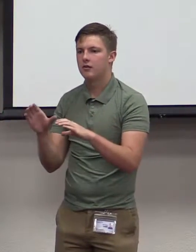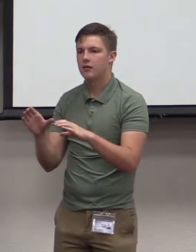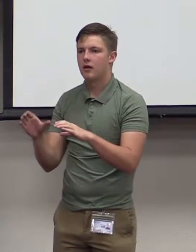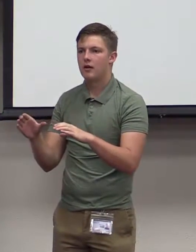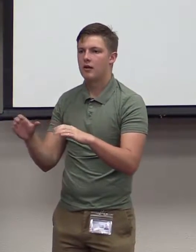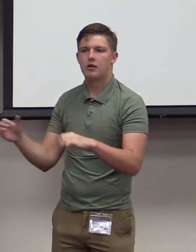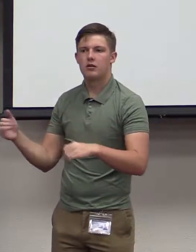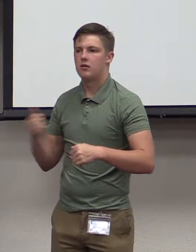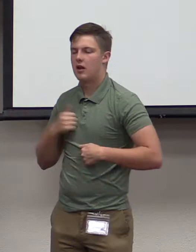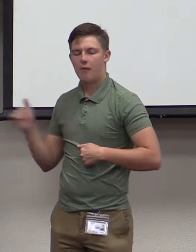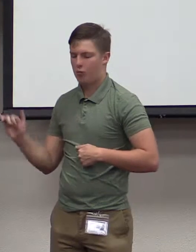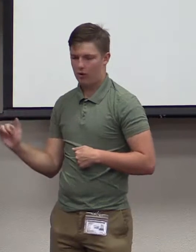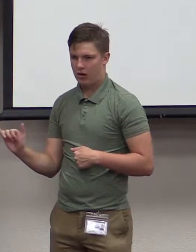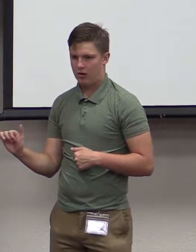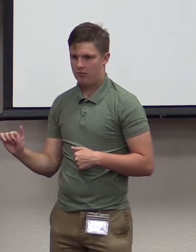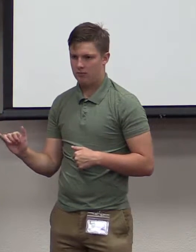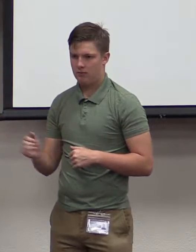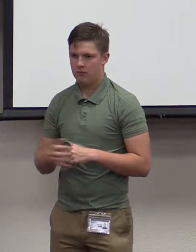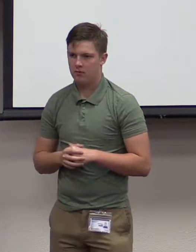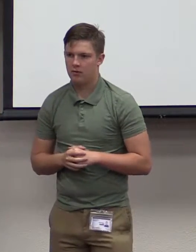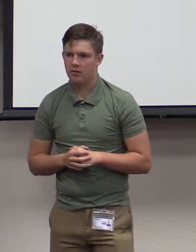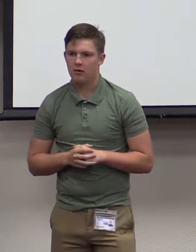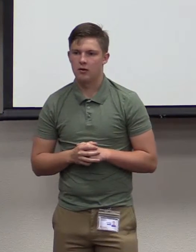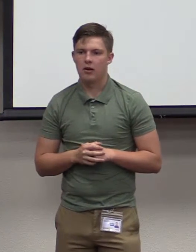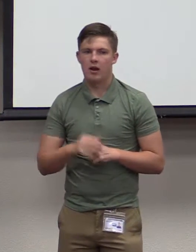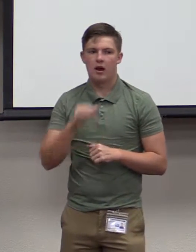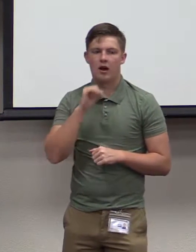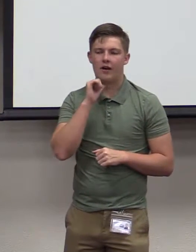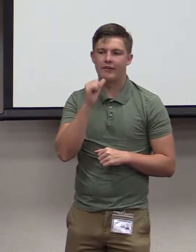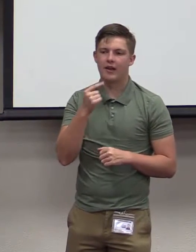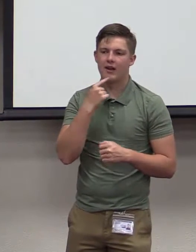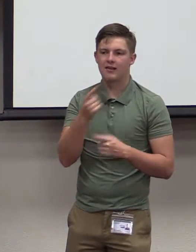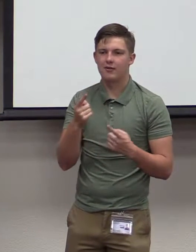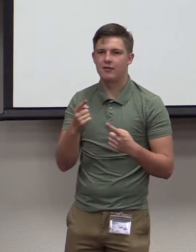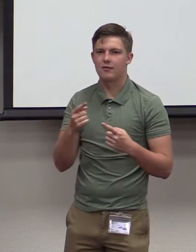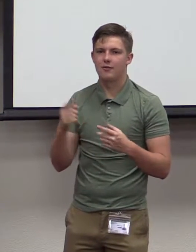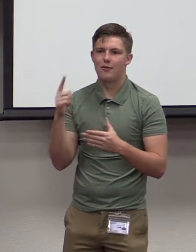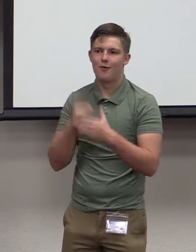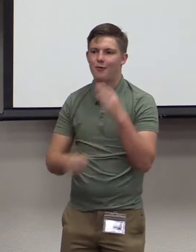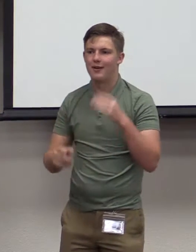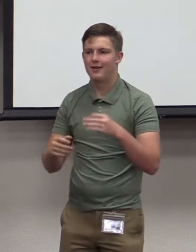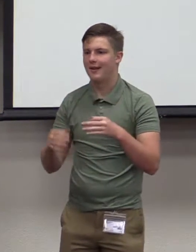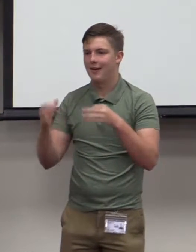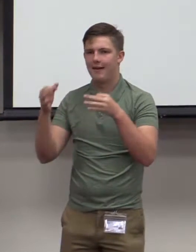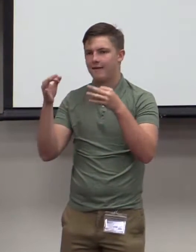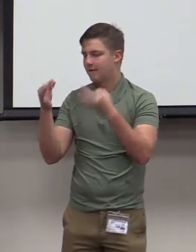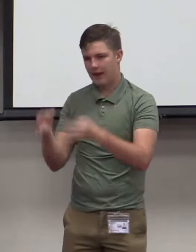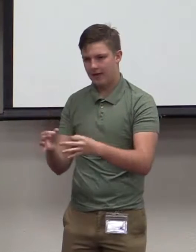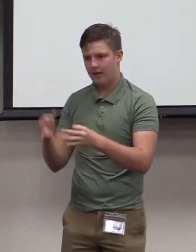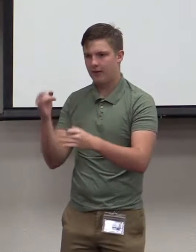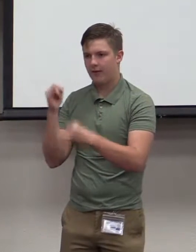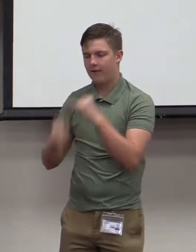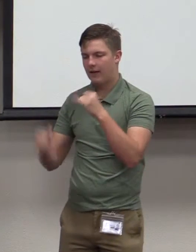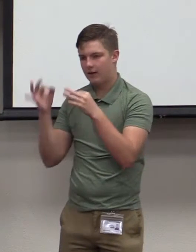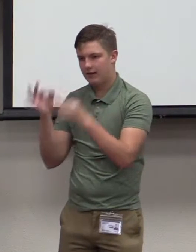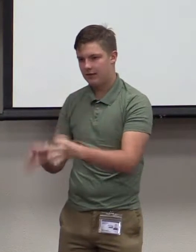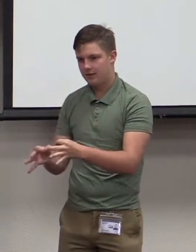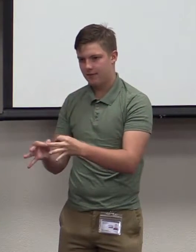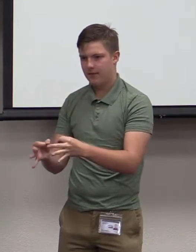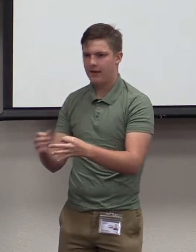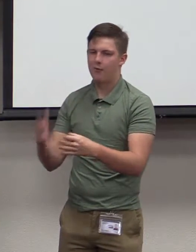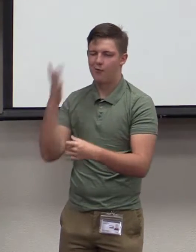And I'm not going to tell you what the conduct or what the final is, so I don't spoil it for you. But in that process,